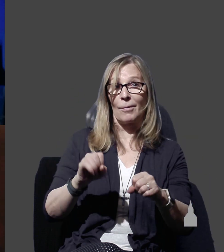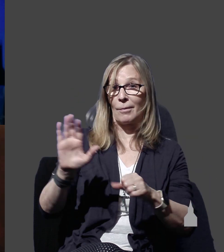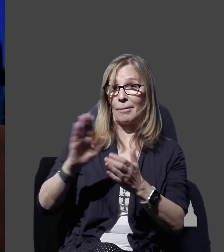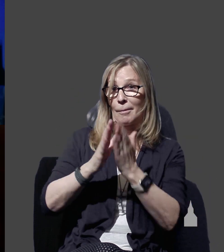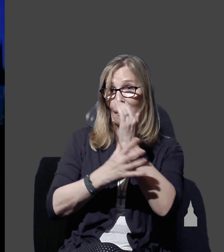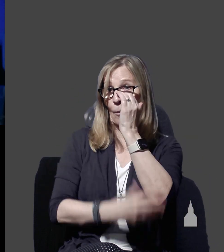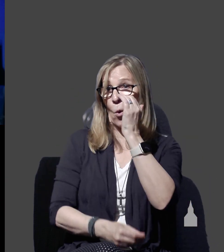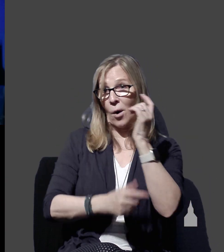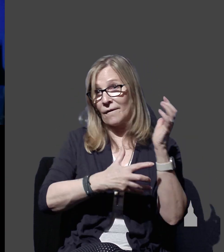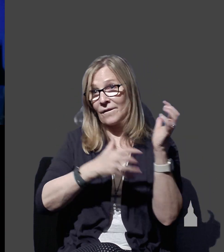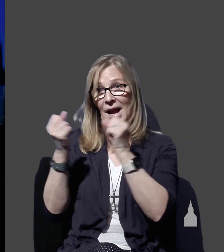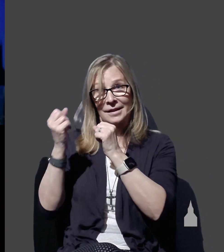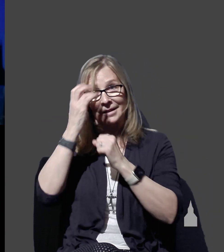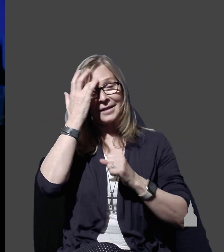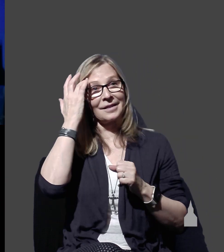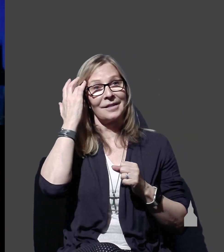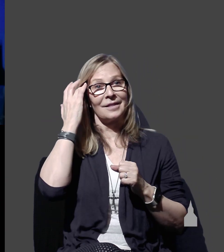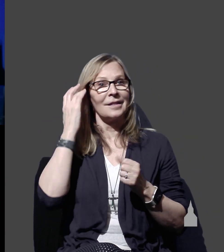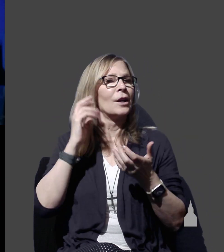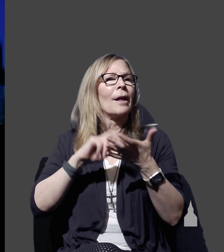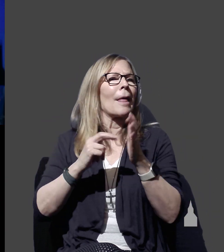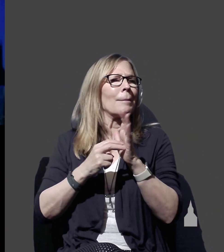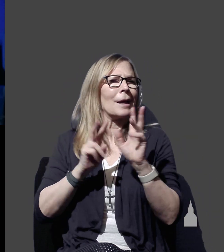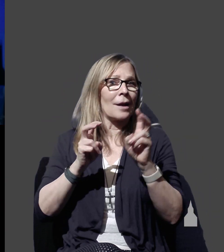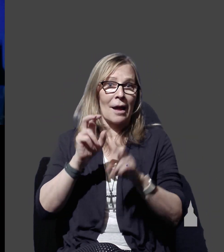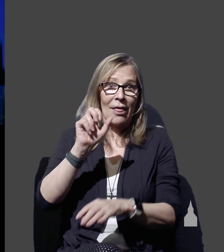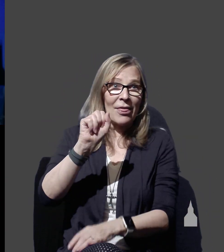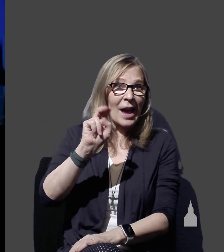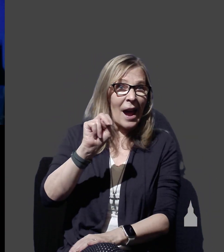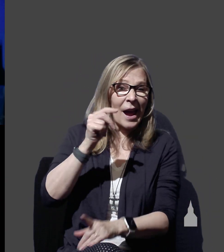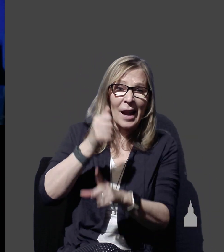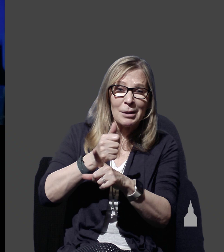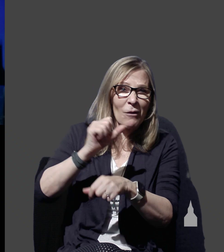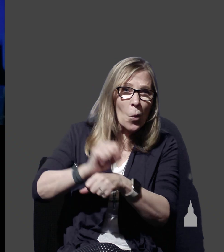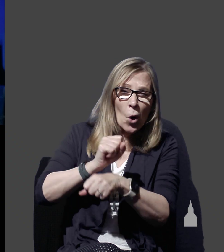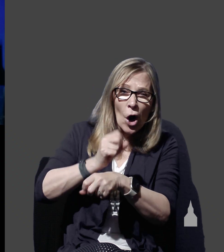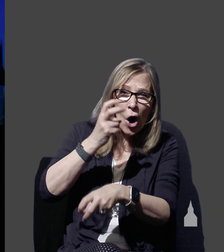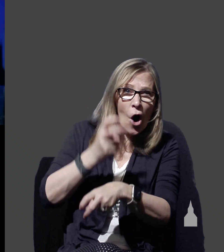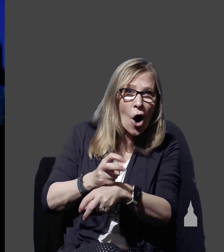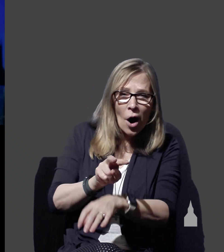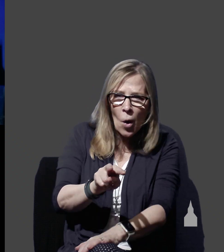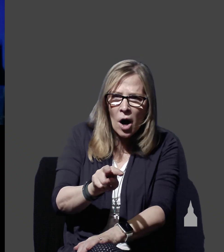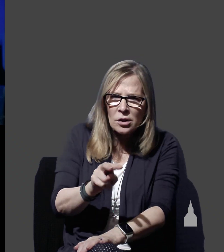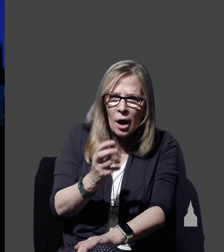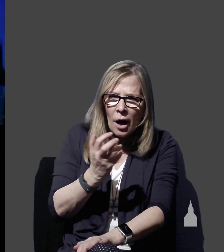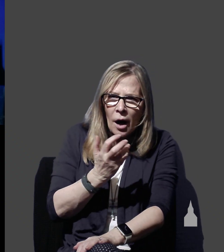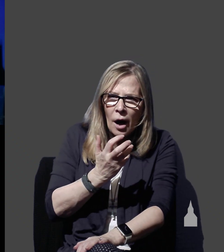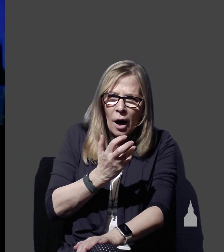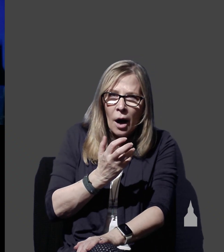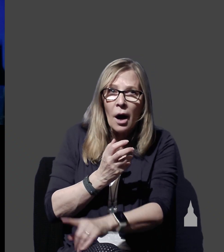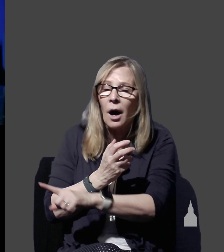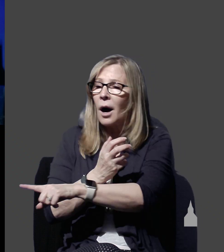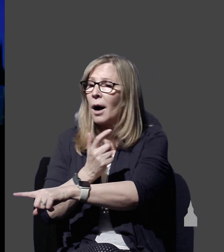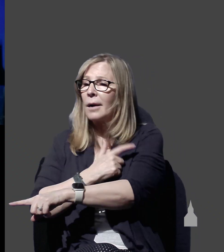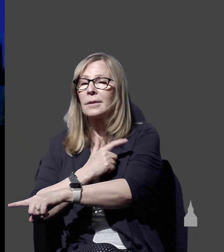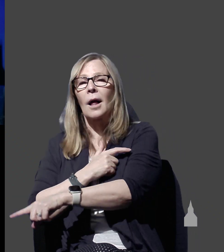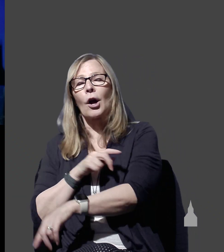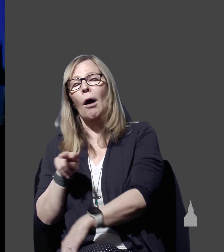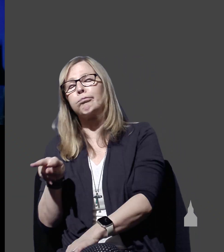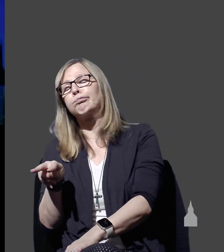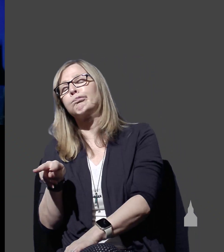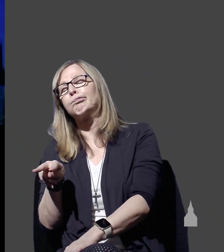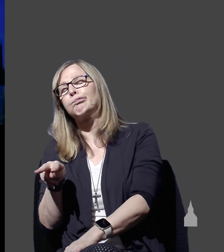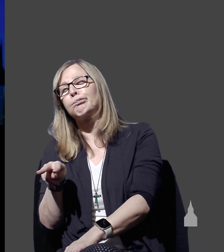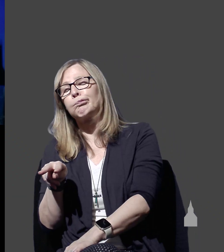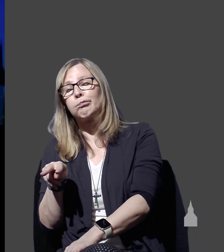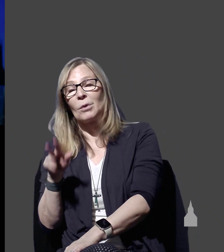man. In other words, that ant is so diligent, doesn't need anybody watching. The ant's doing the work. The sluggard will go hungry because they